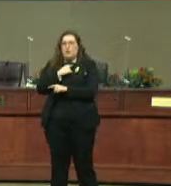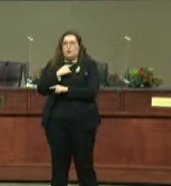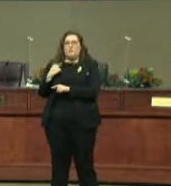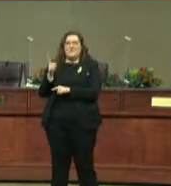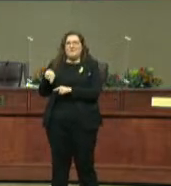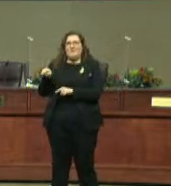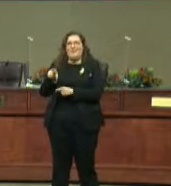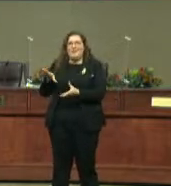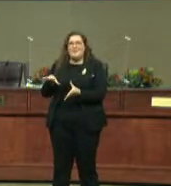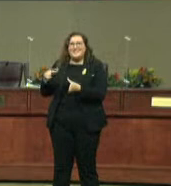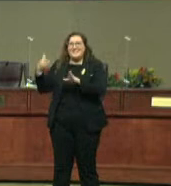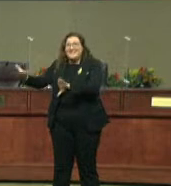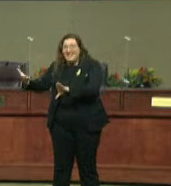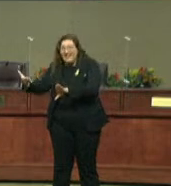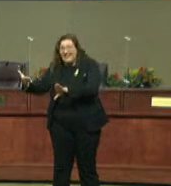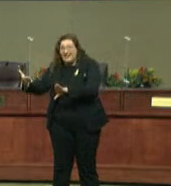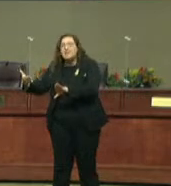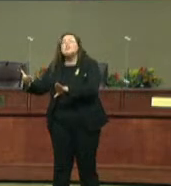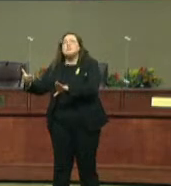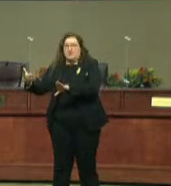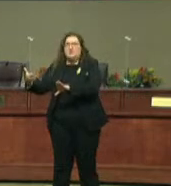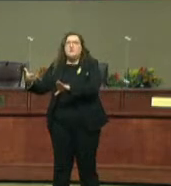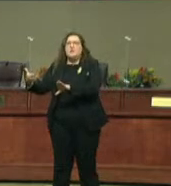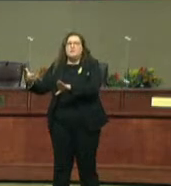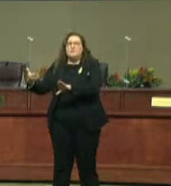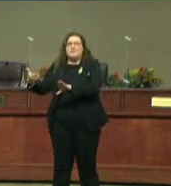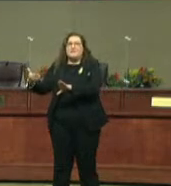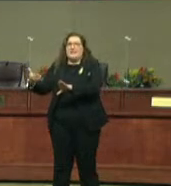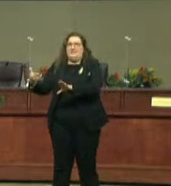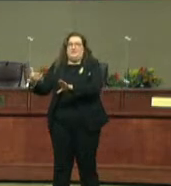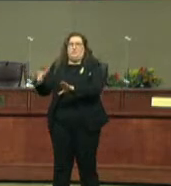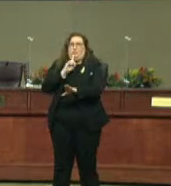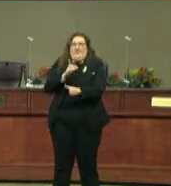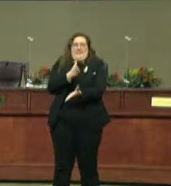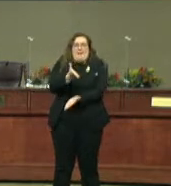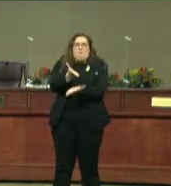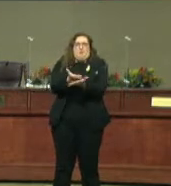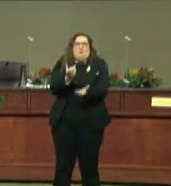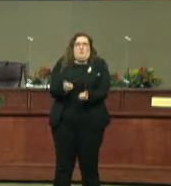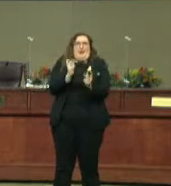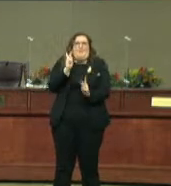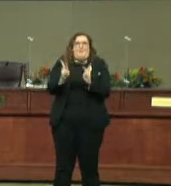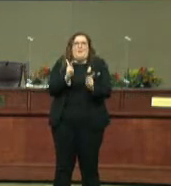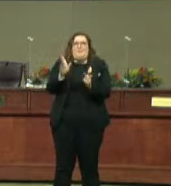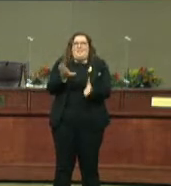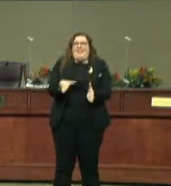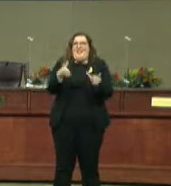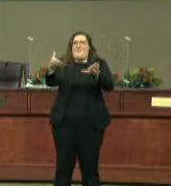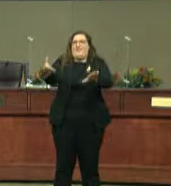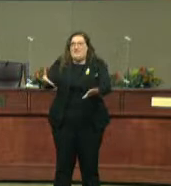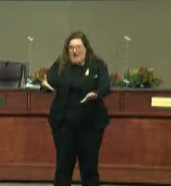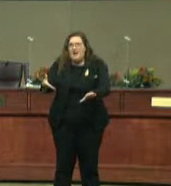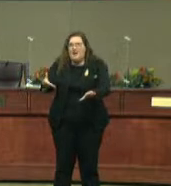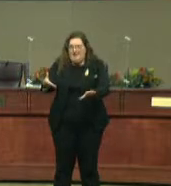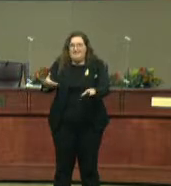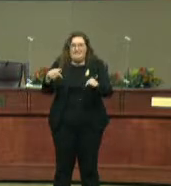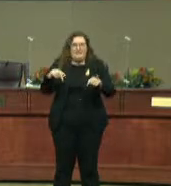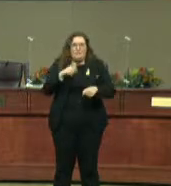fatalities in the county as a total. But the number are a lot lower, and we want to keep it that